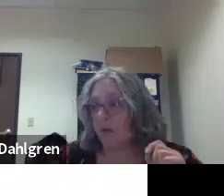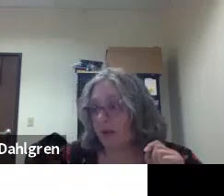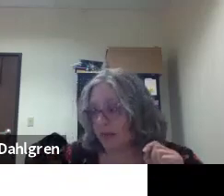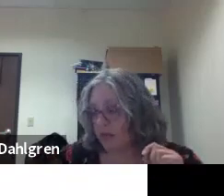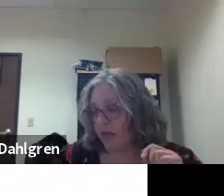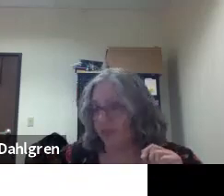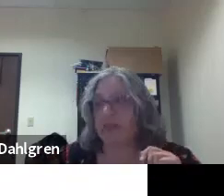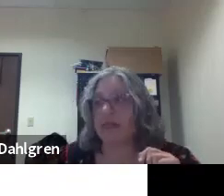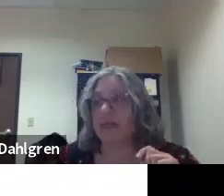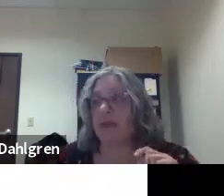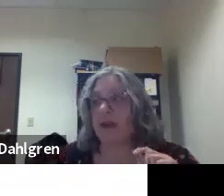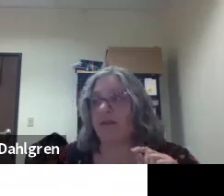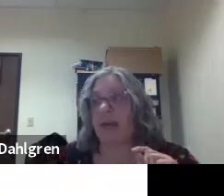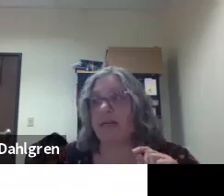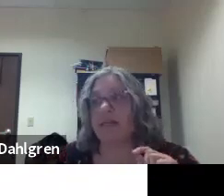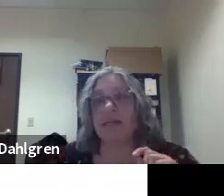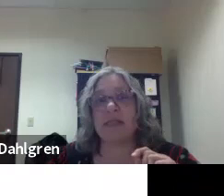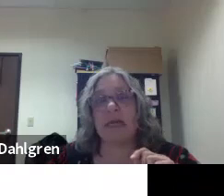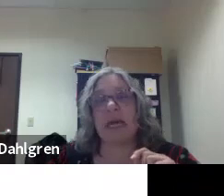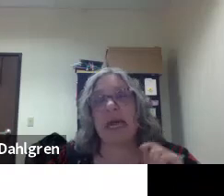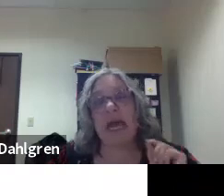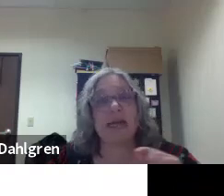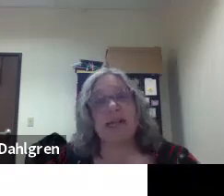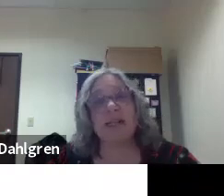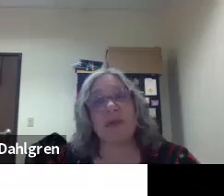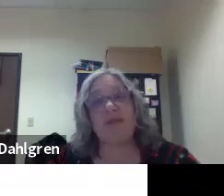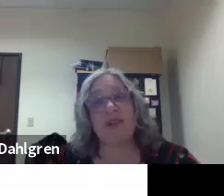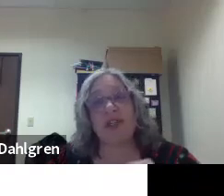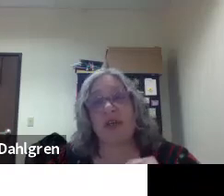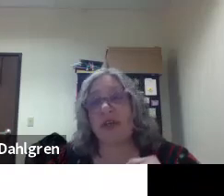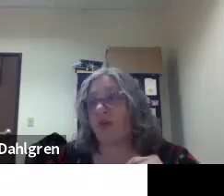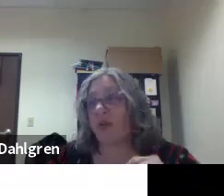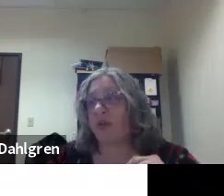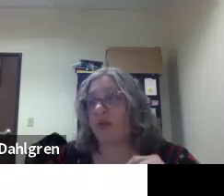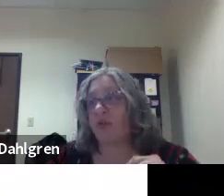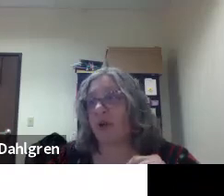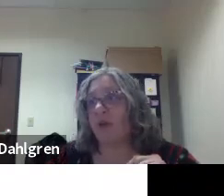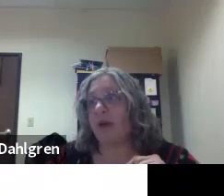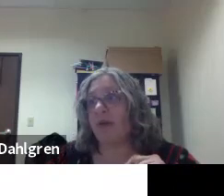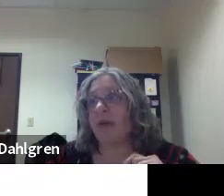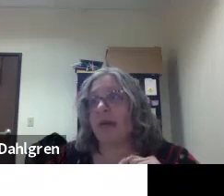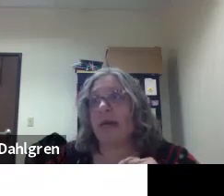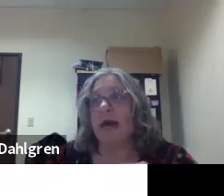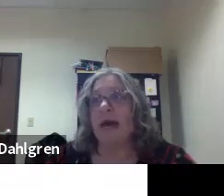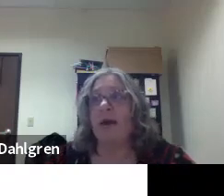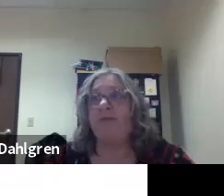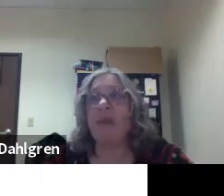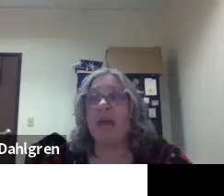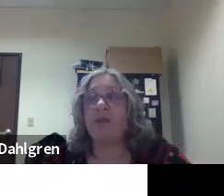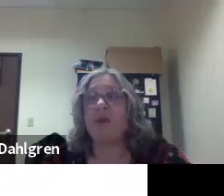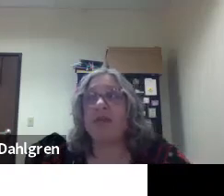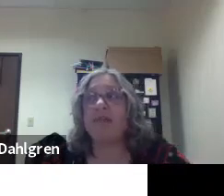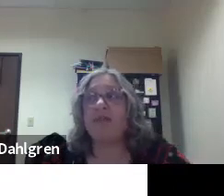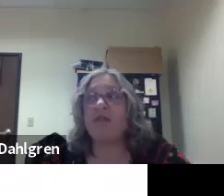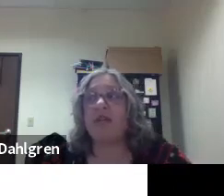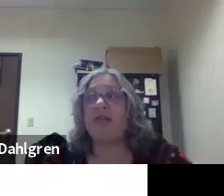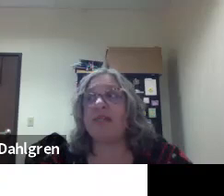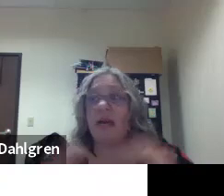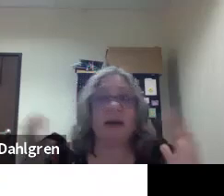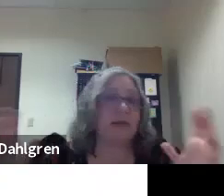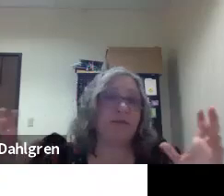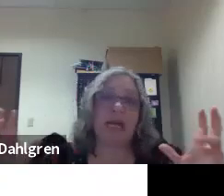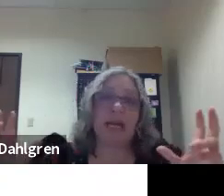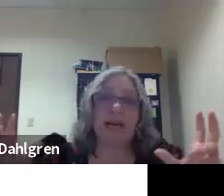to supports and services in a lot of cases. And it is the beneficiary's choice who to work with. And so this is